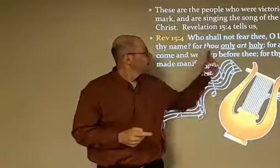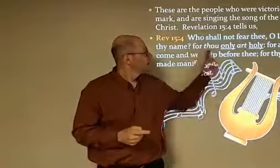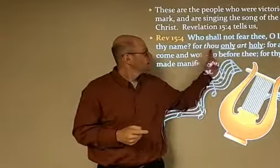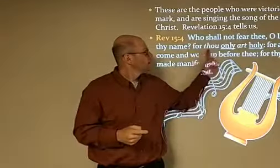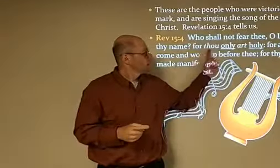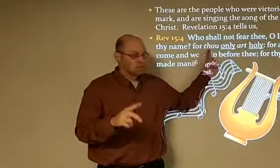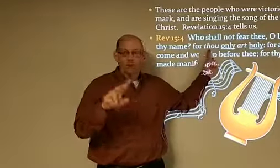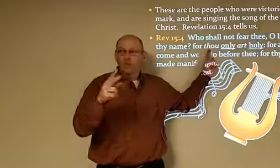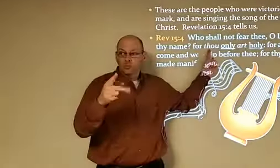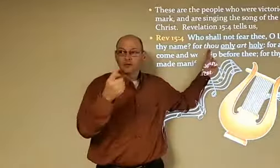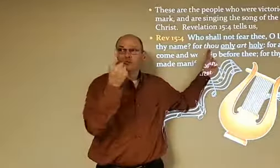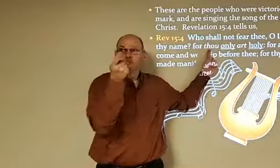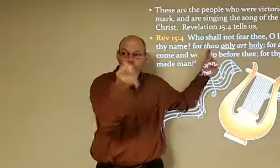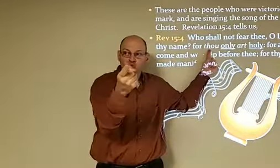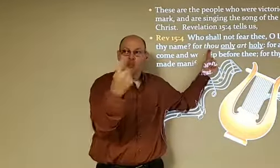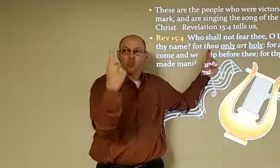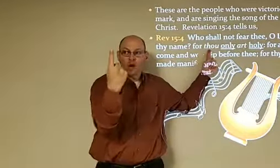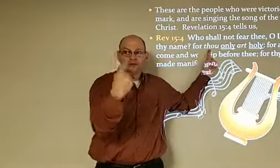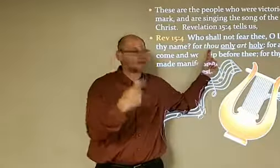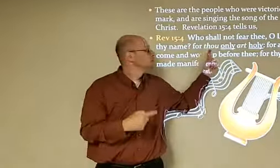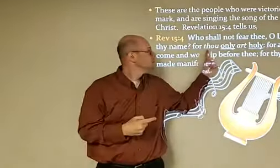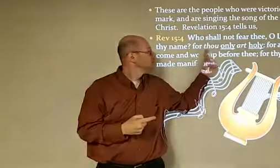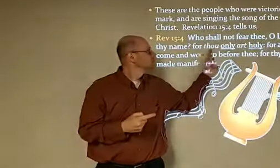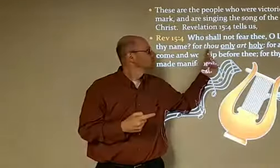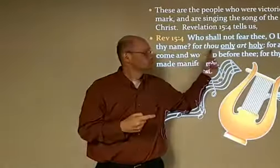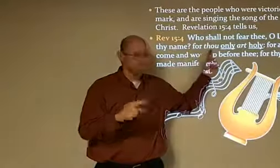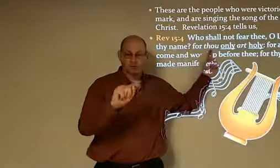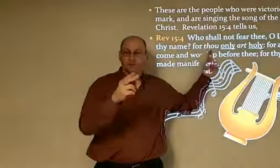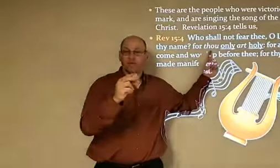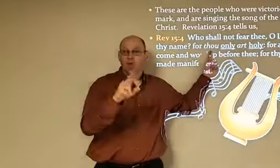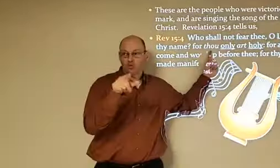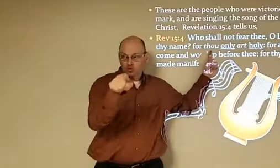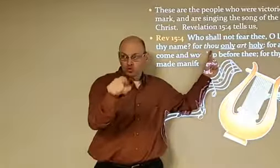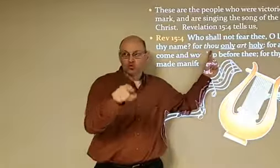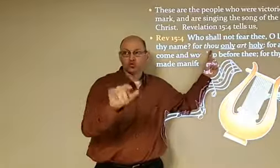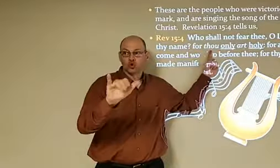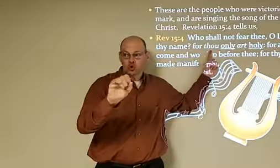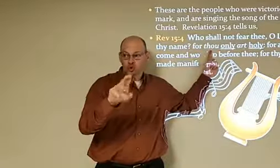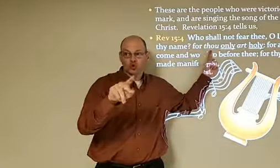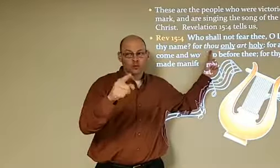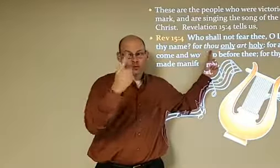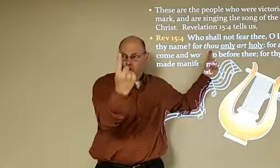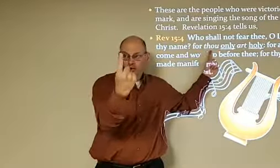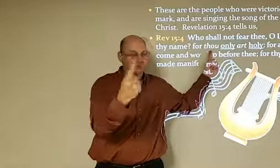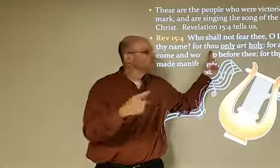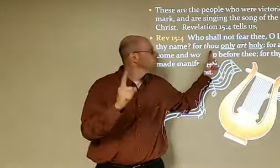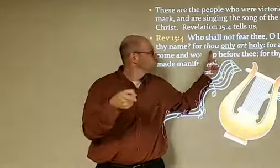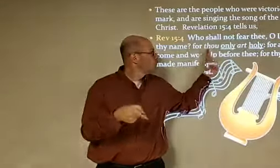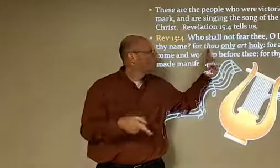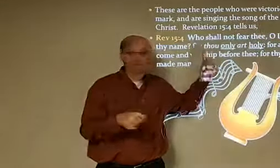Thou only. One. Thou only. You are holy.